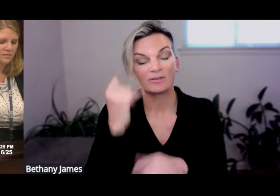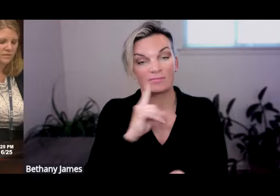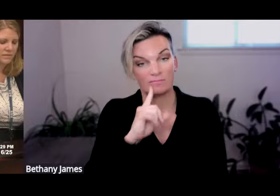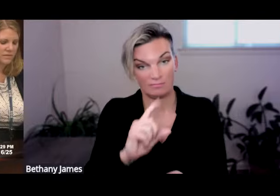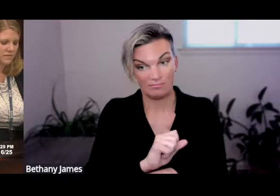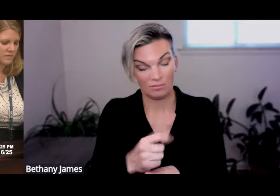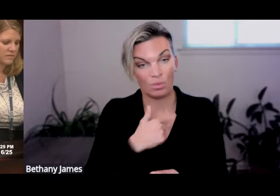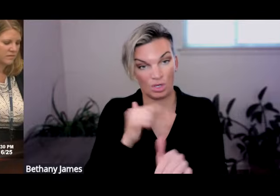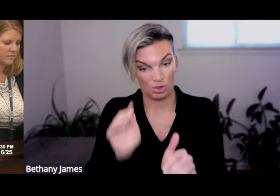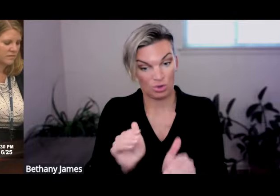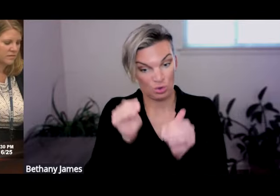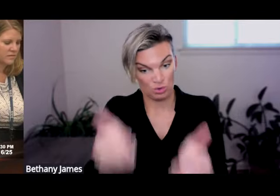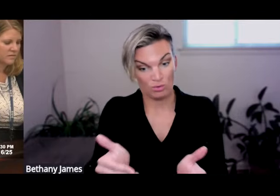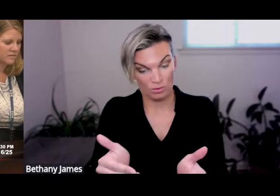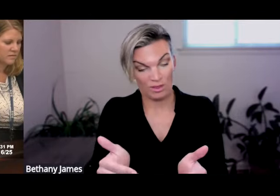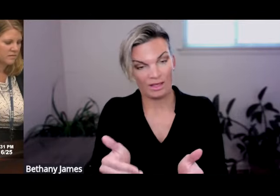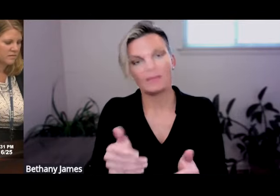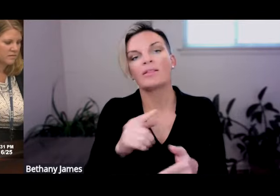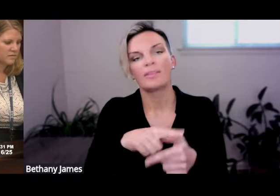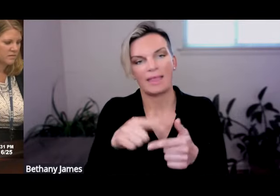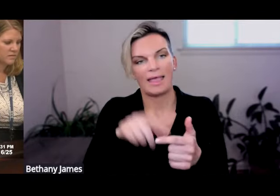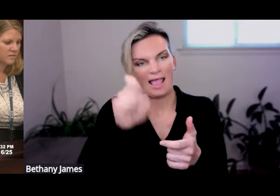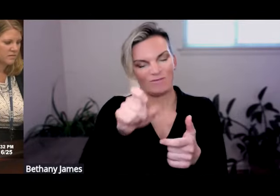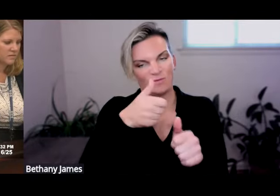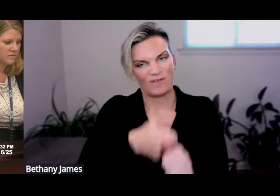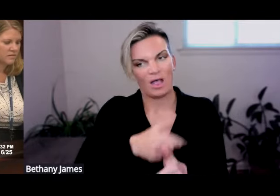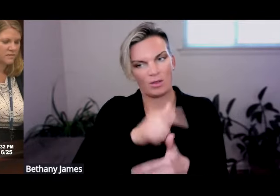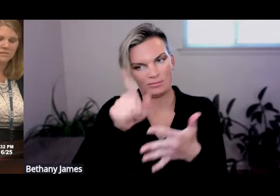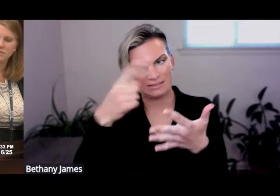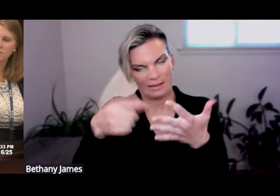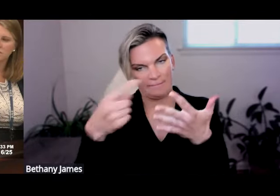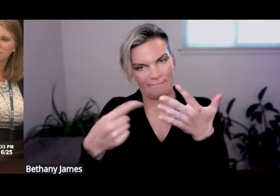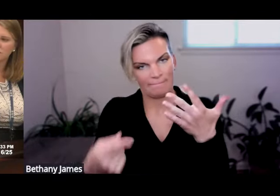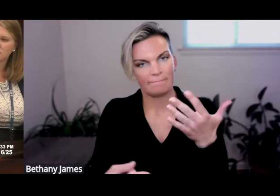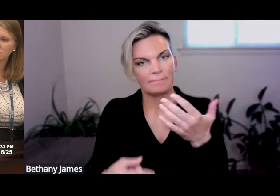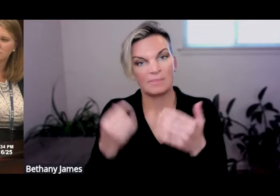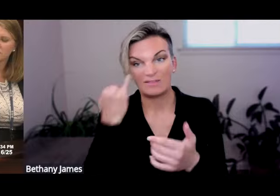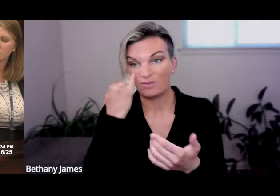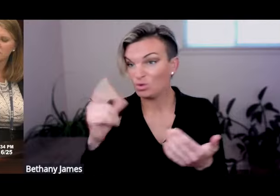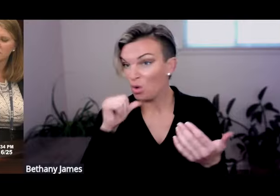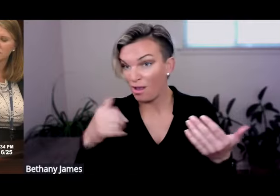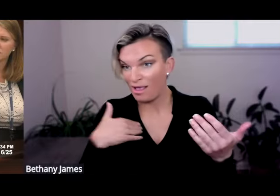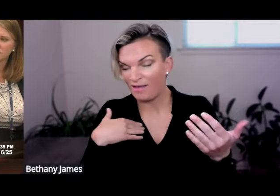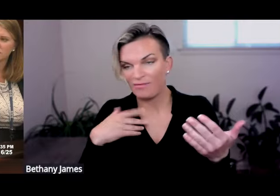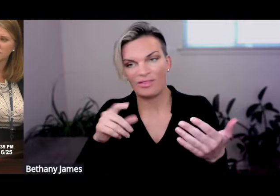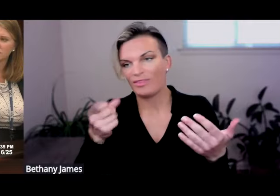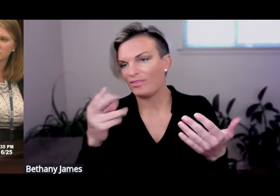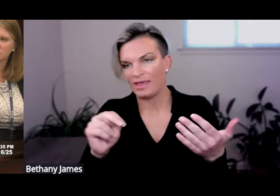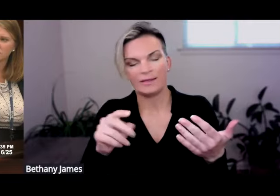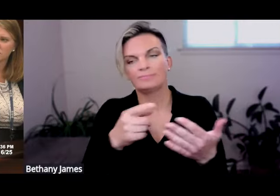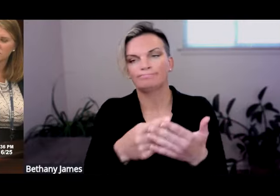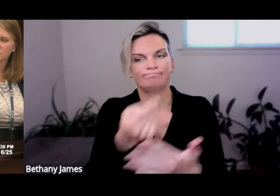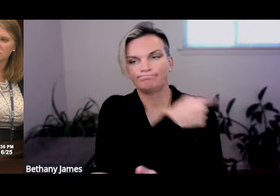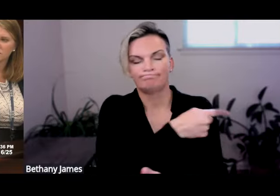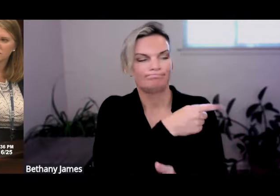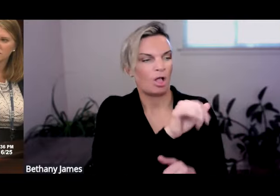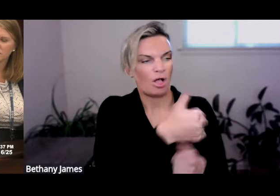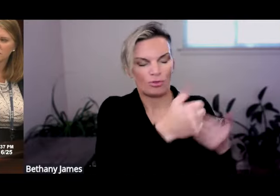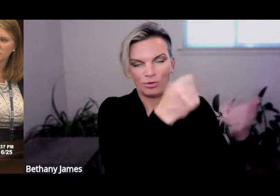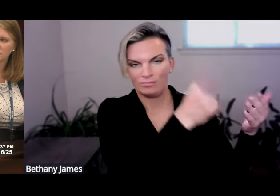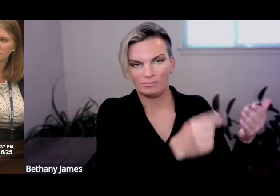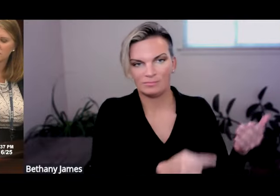our steps are going to be. And then if you don't do that, and kind of have that step by step. So we are going to present that as well. We'll again post it online, but